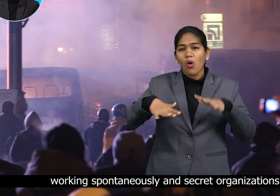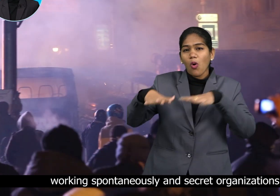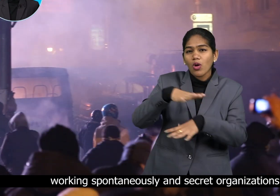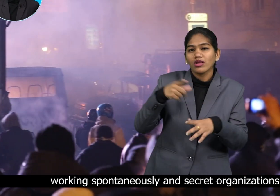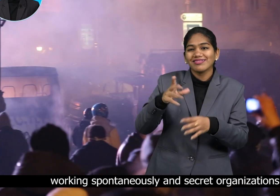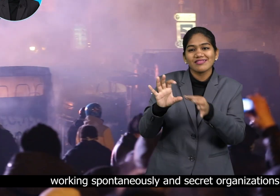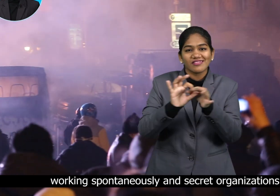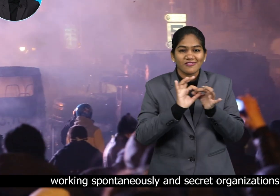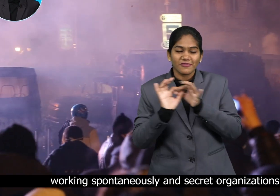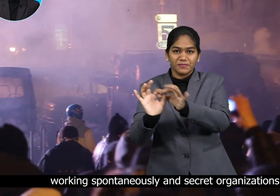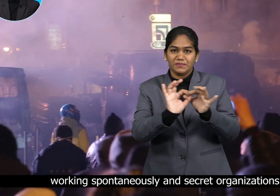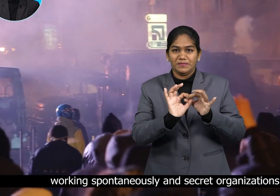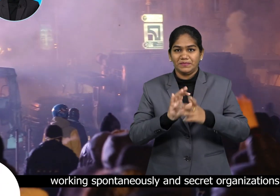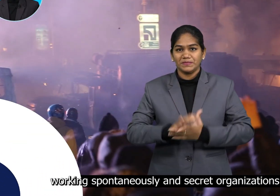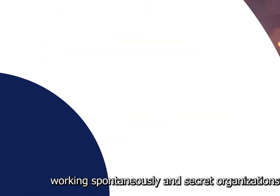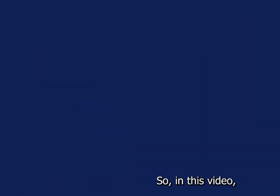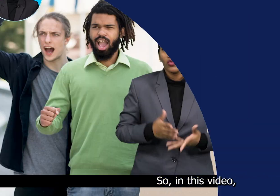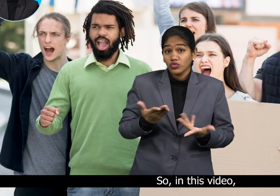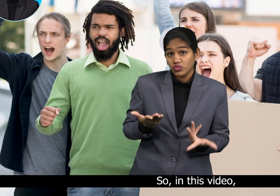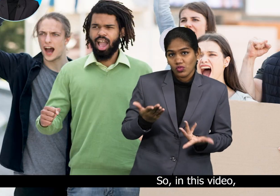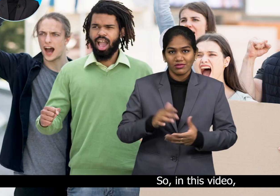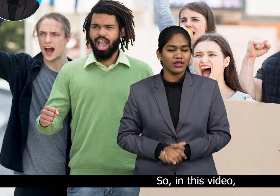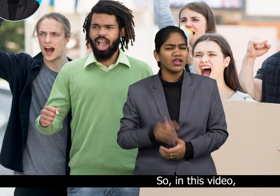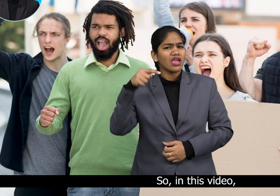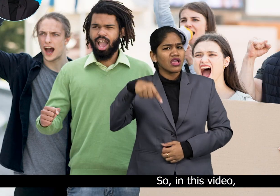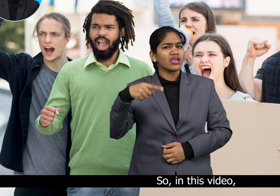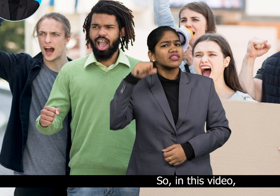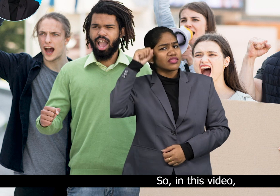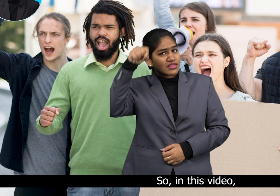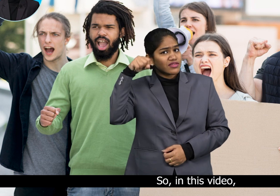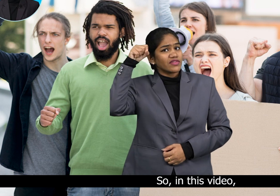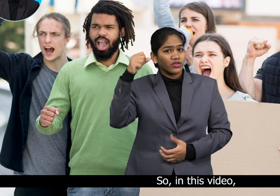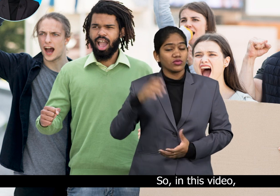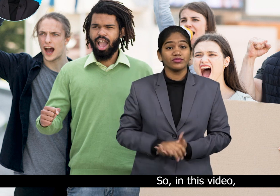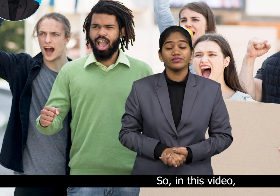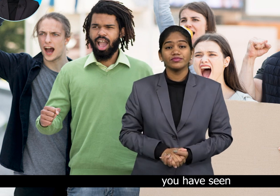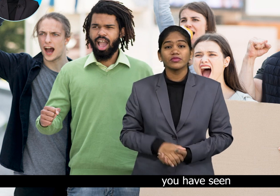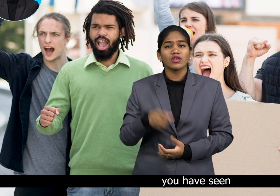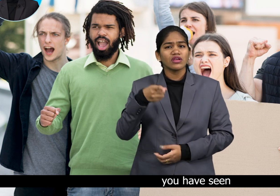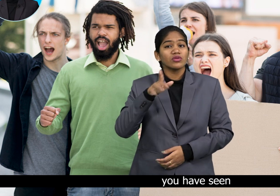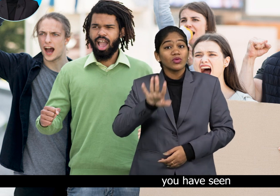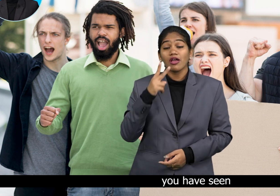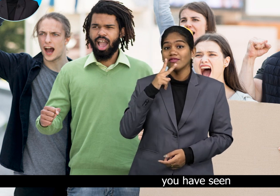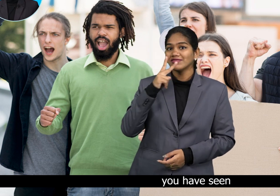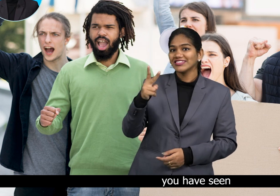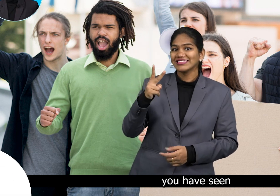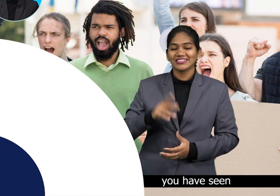coordinated. So, in this video, You have